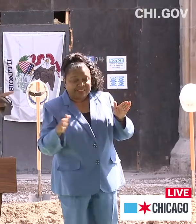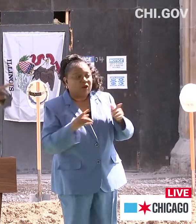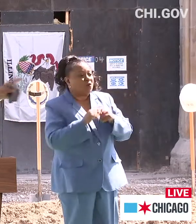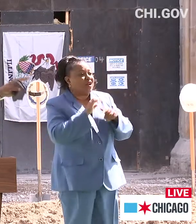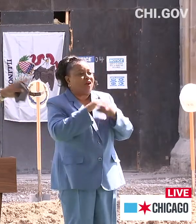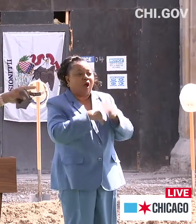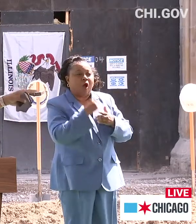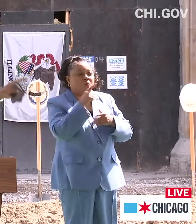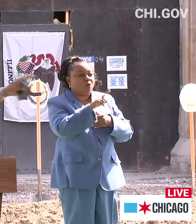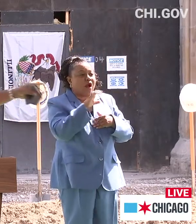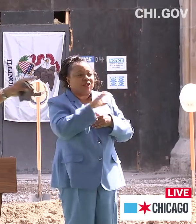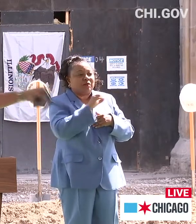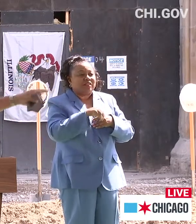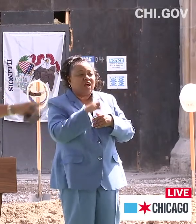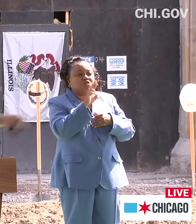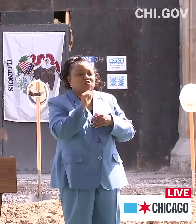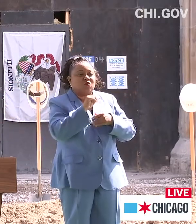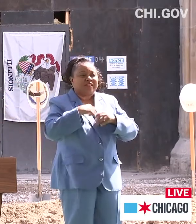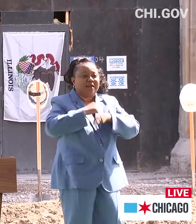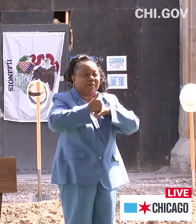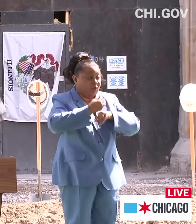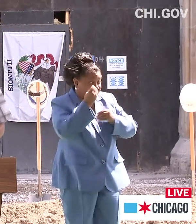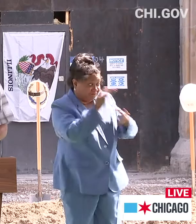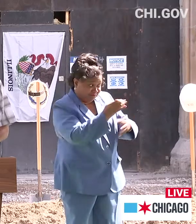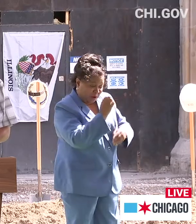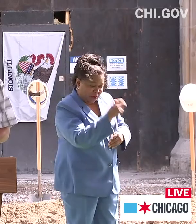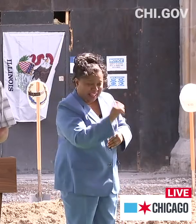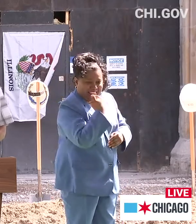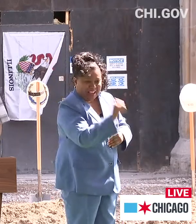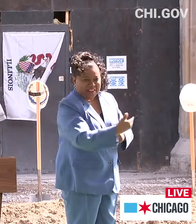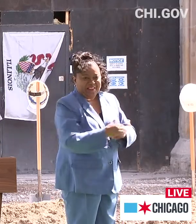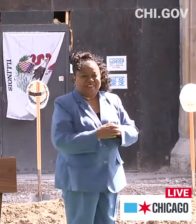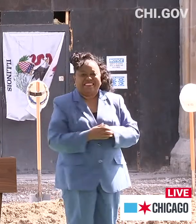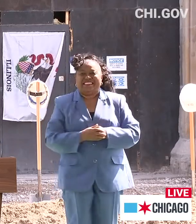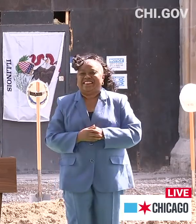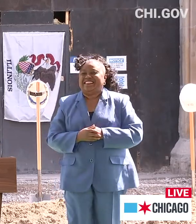was all 100% union built. All right.